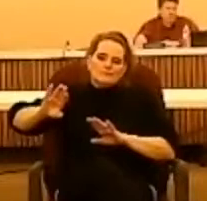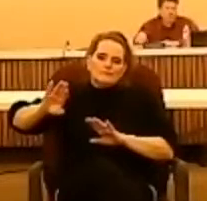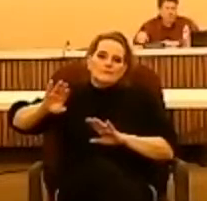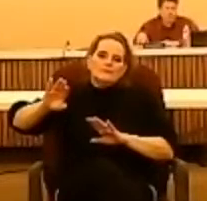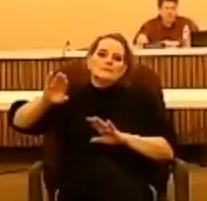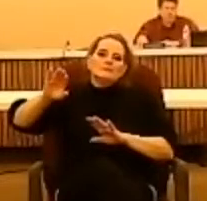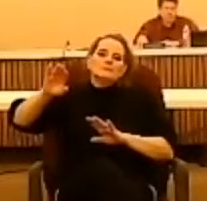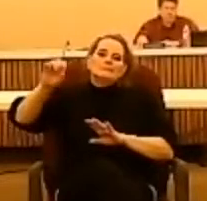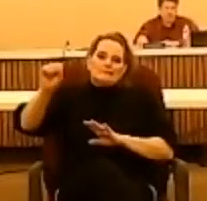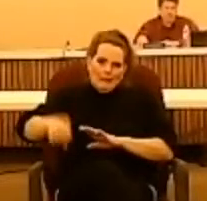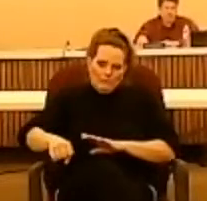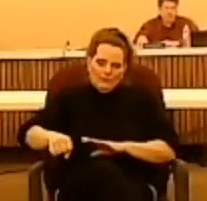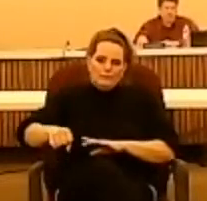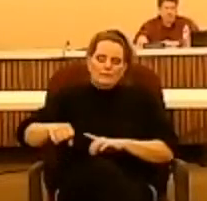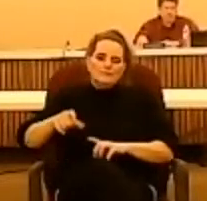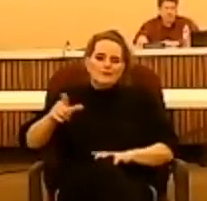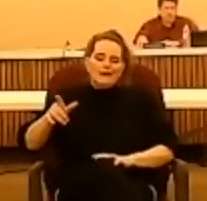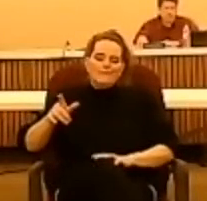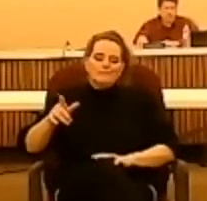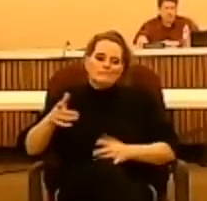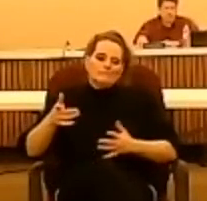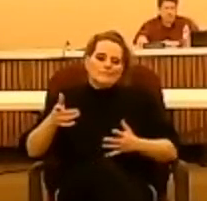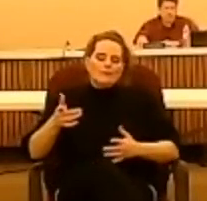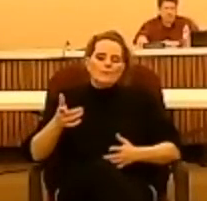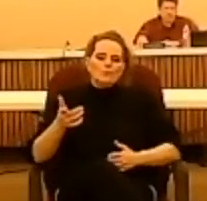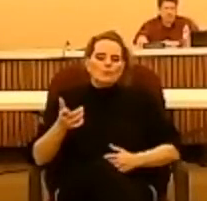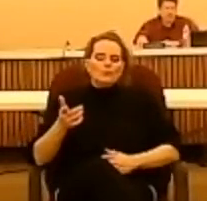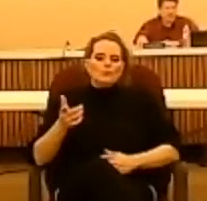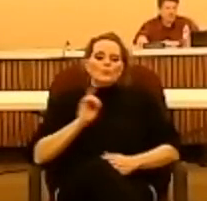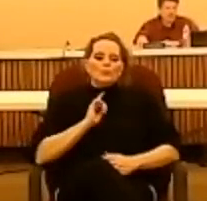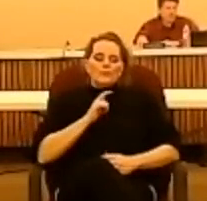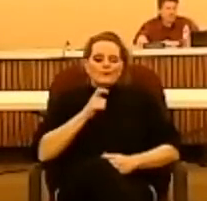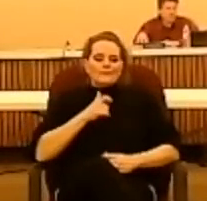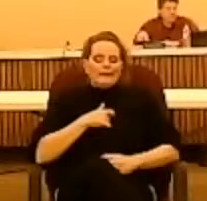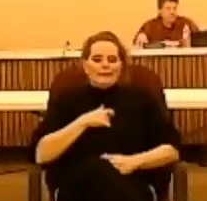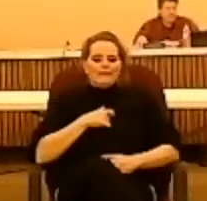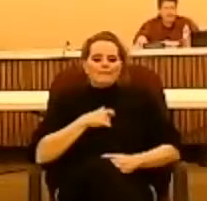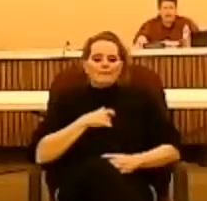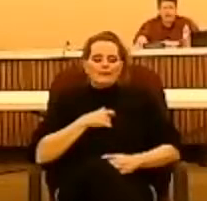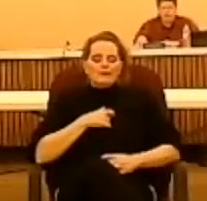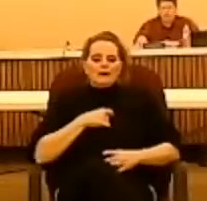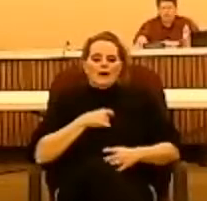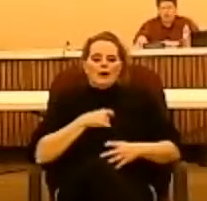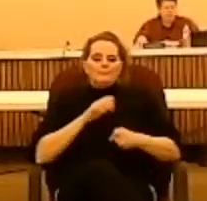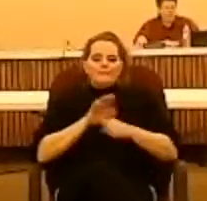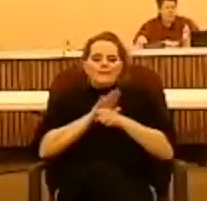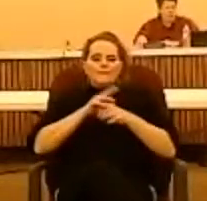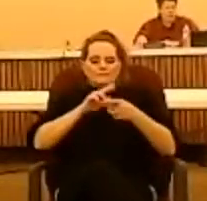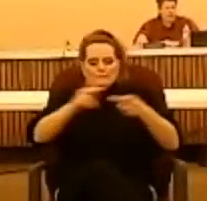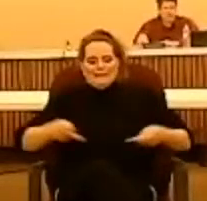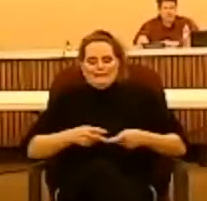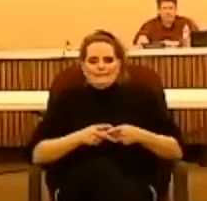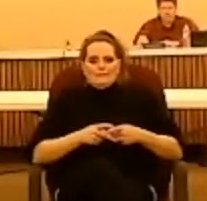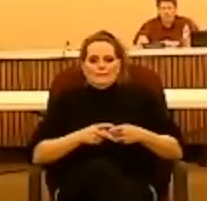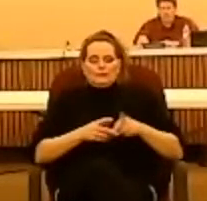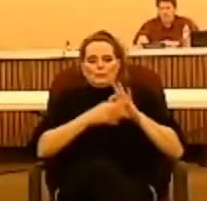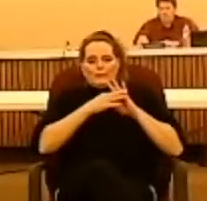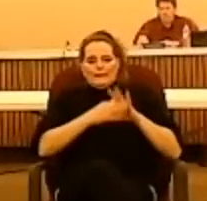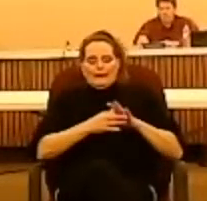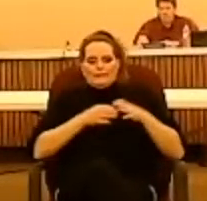yard. It would have meant we wouldn't have been able to have room to attach the plows. which obviously is problematic.